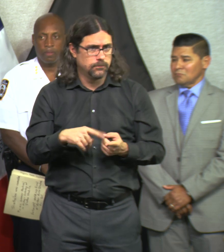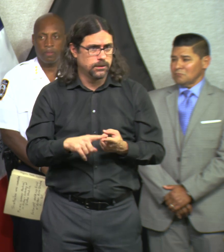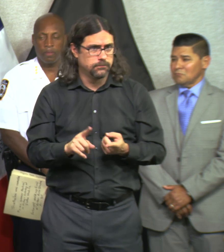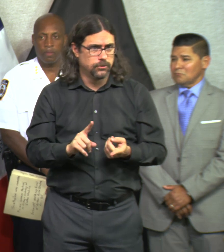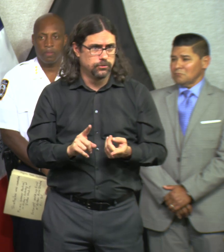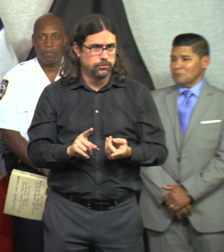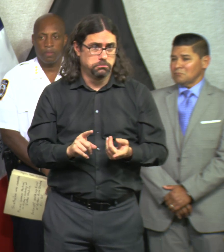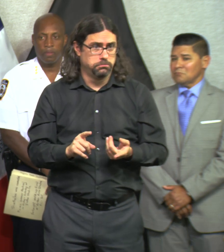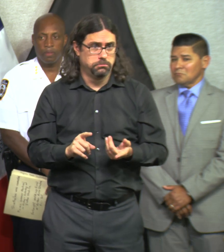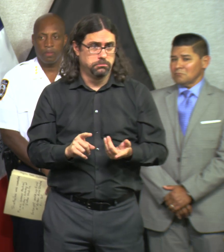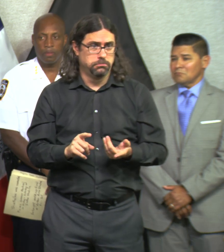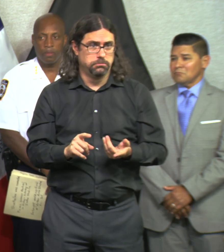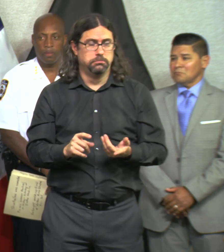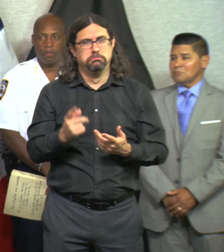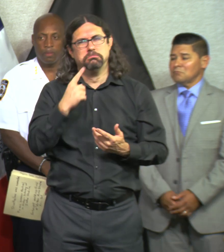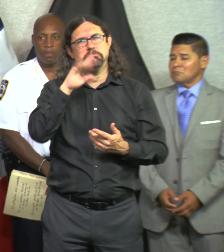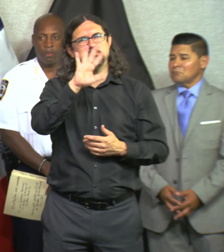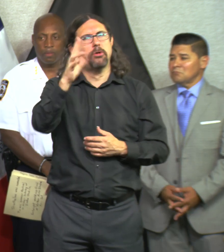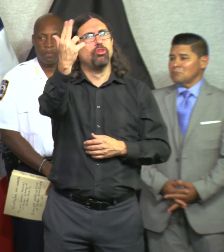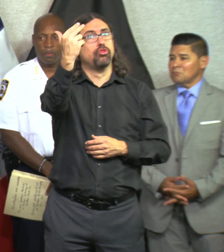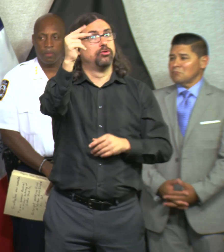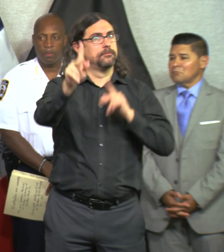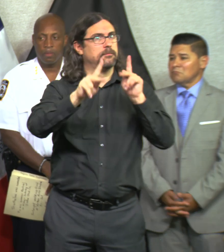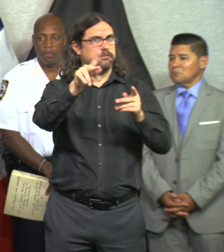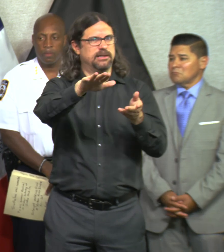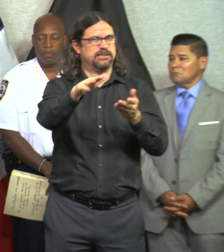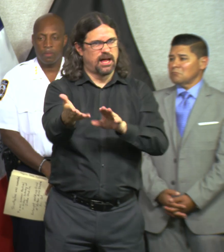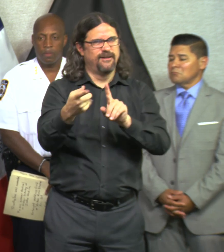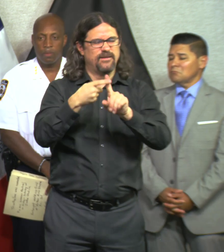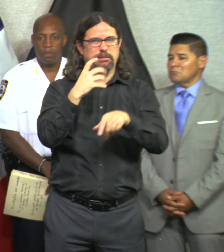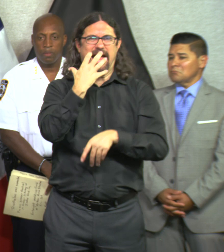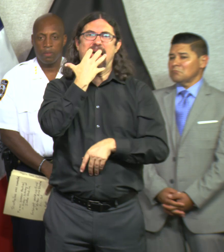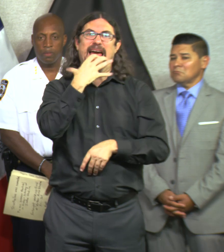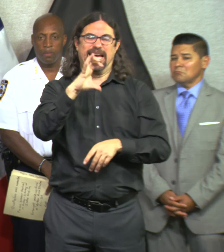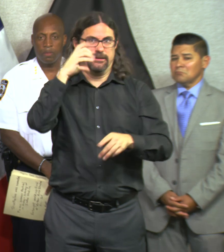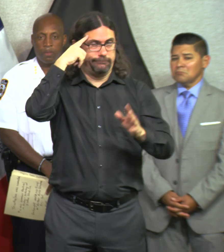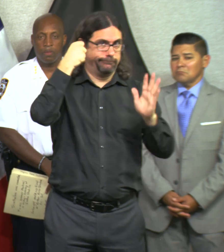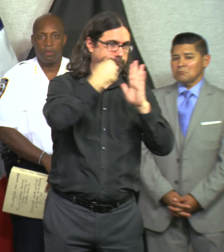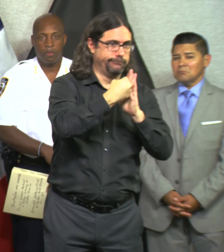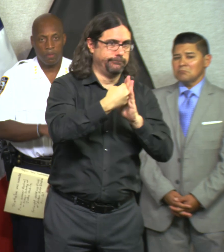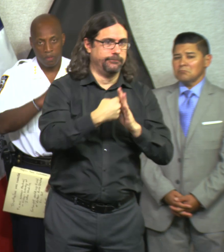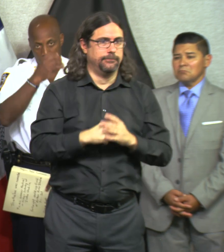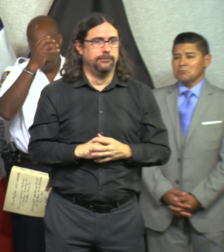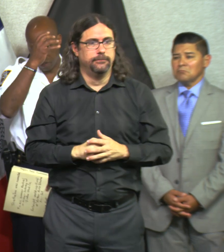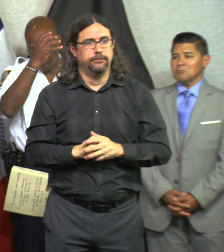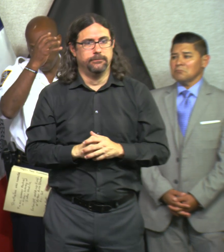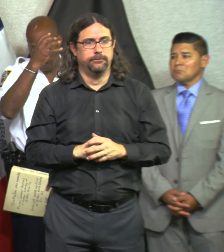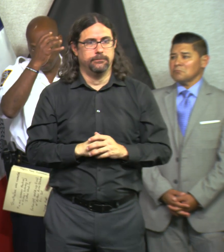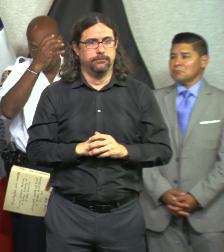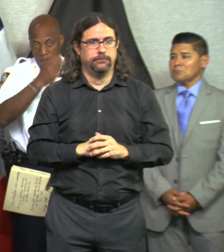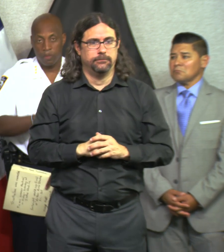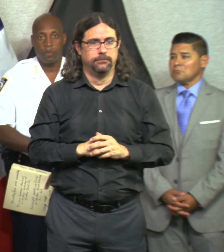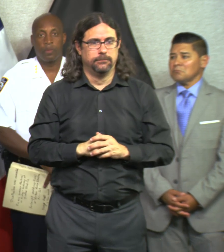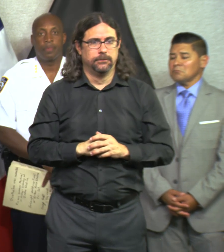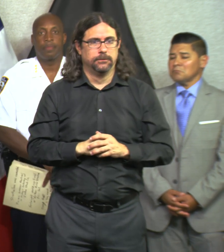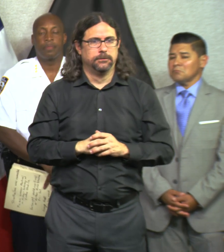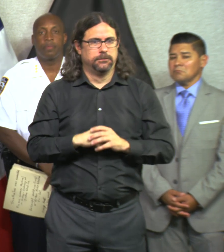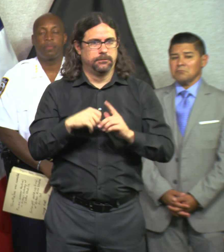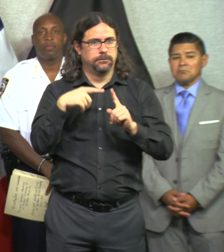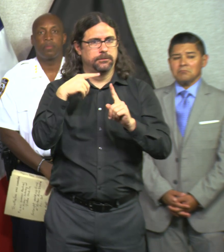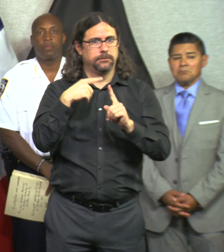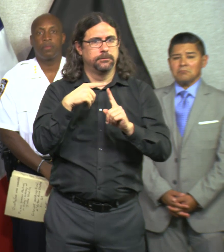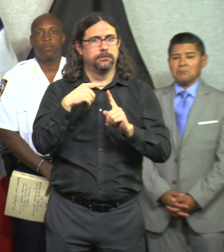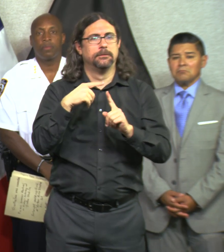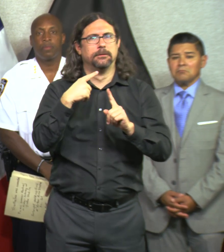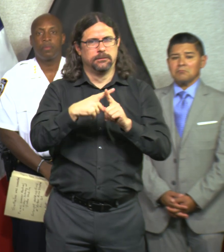115 or so that die because of exacerbations of underlying chronic illnesses because of the heat. And so my